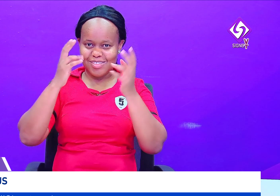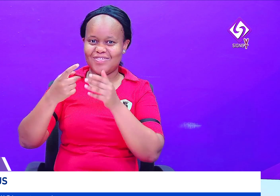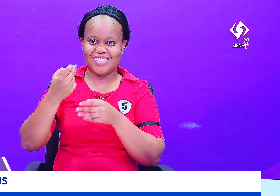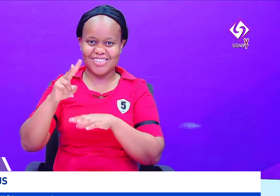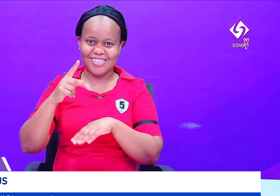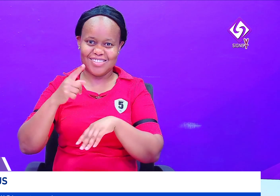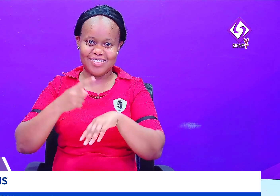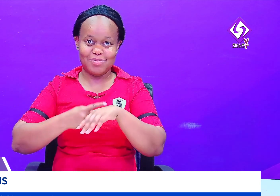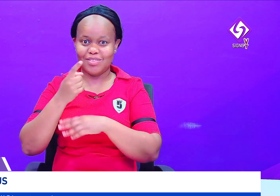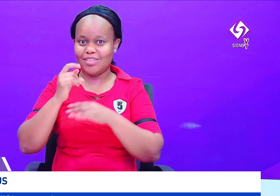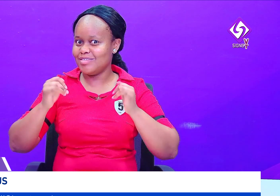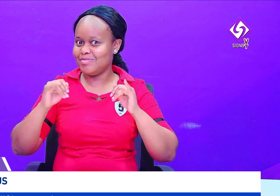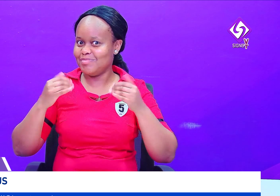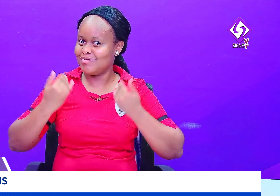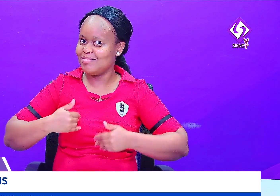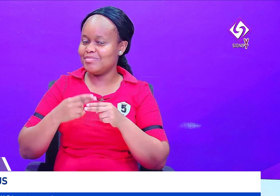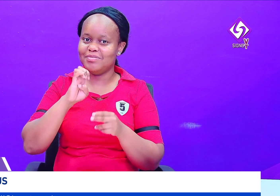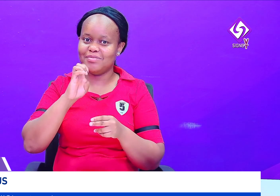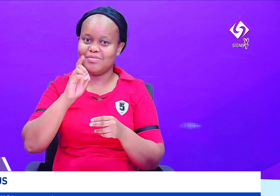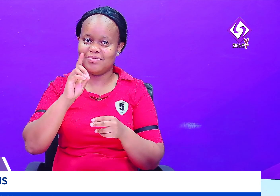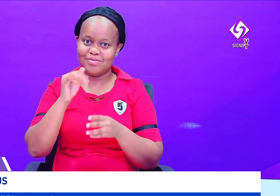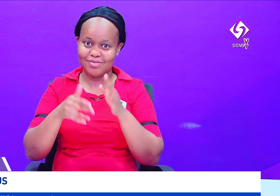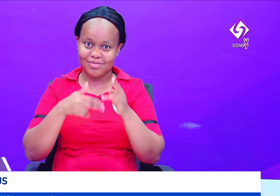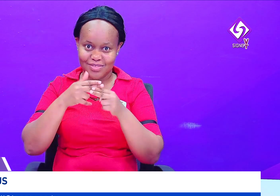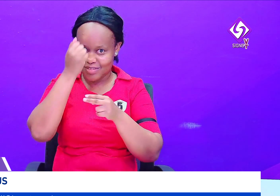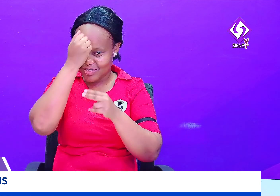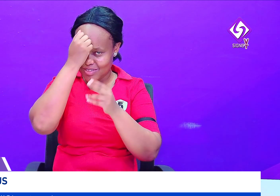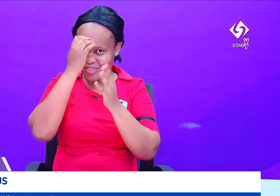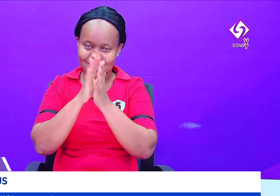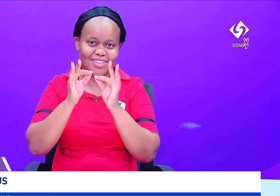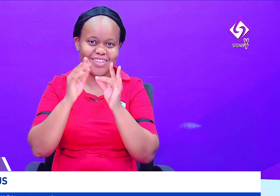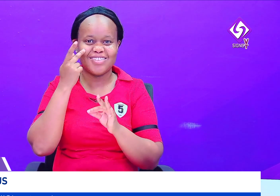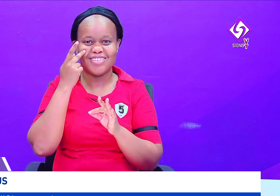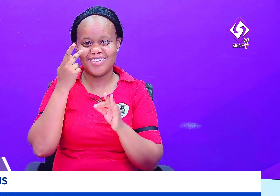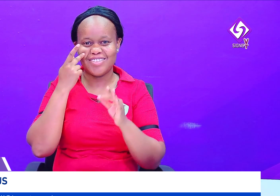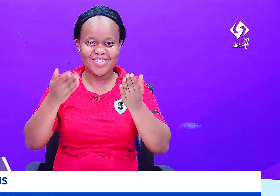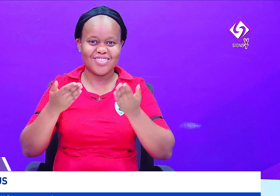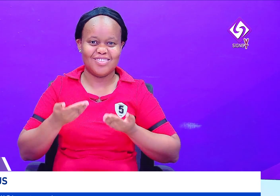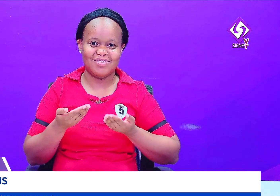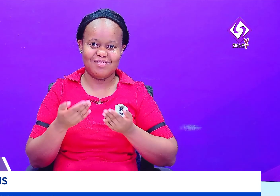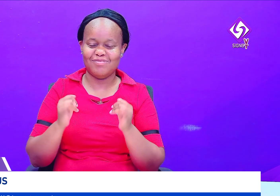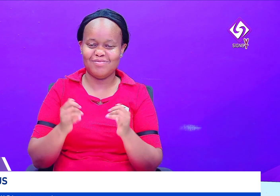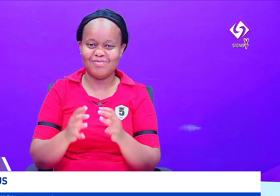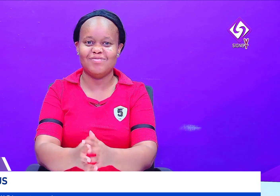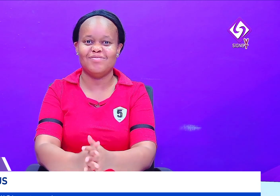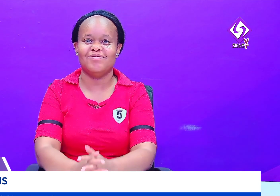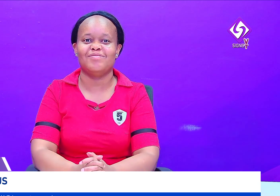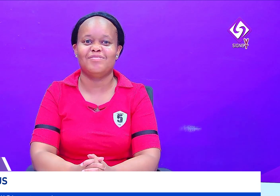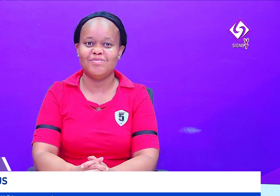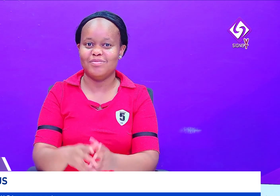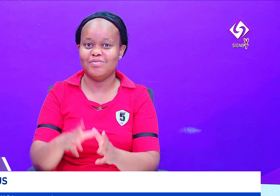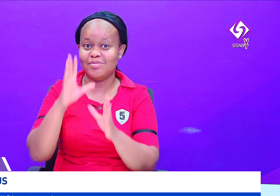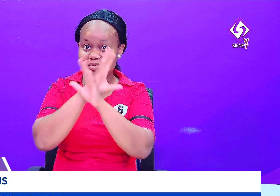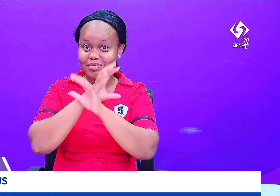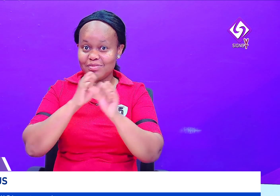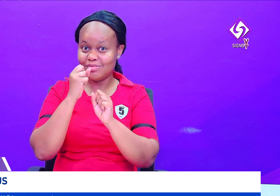Welcome to Science TV 1 p.m. News. I am your host, Edna Kaindi, and my sign language interpreter voicing Esther Kendi. Welcome to the news